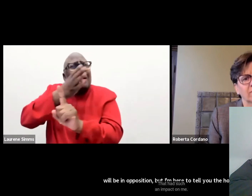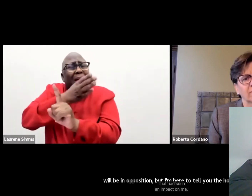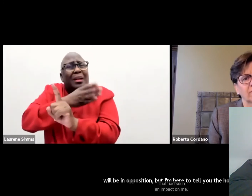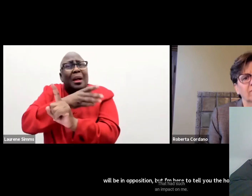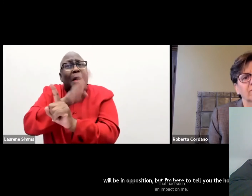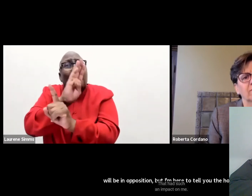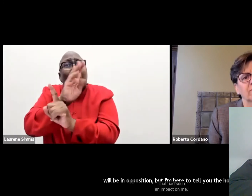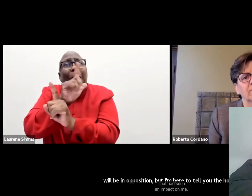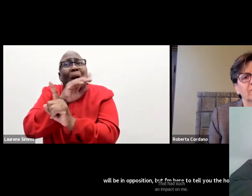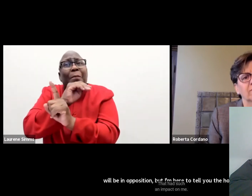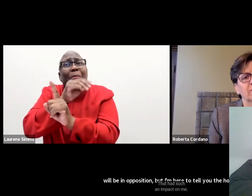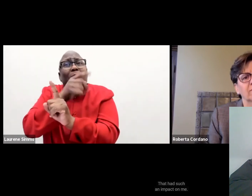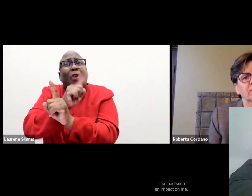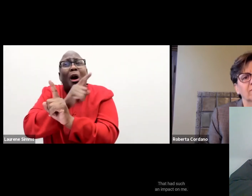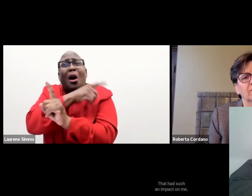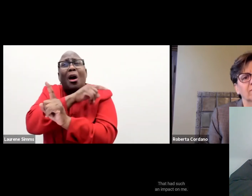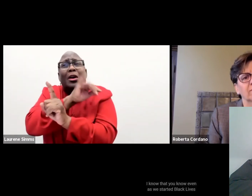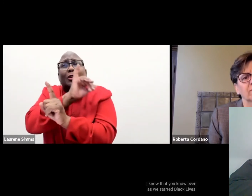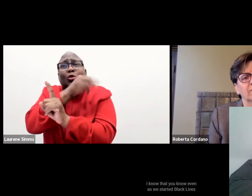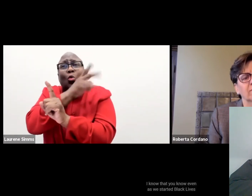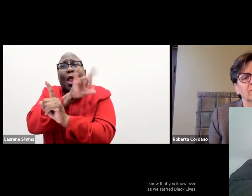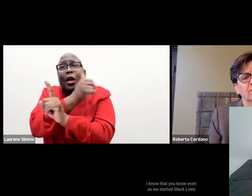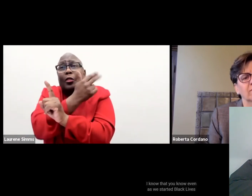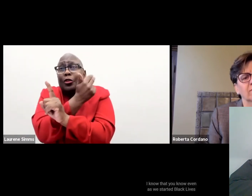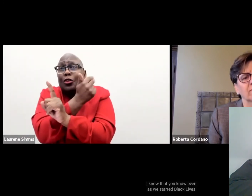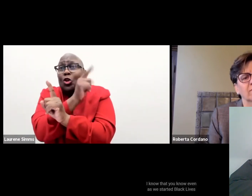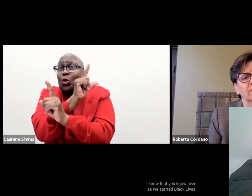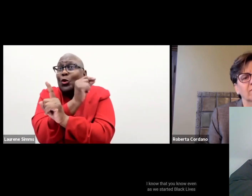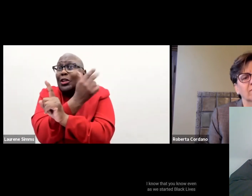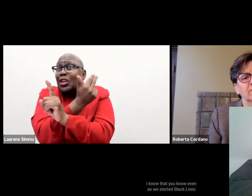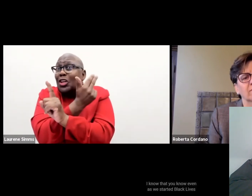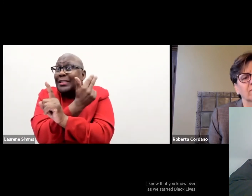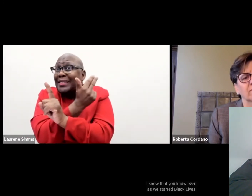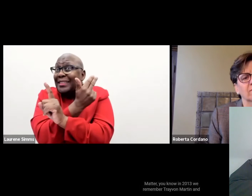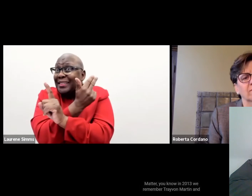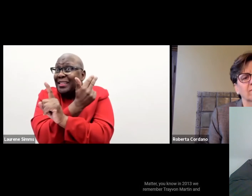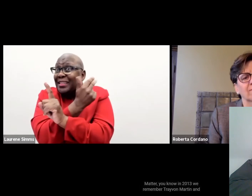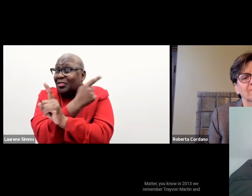really had a large impact on me and many Black people.